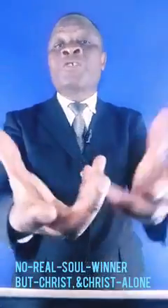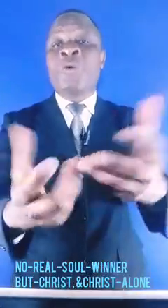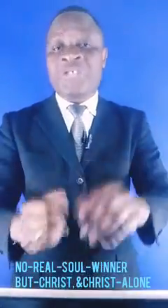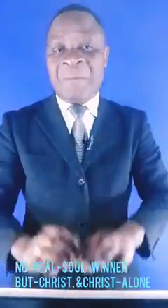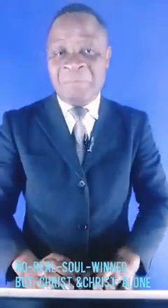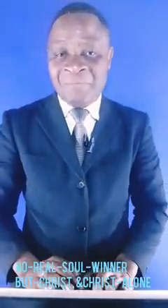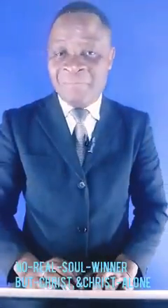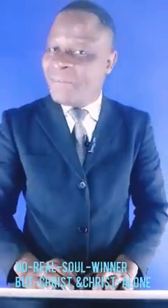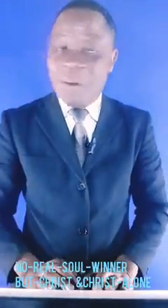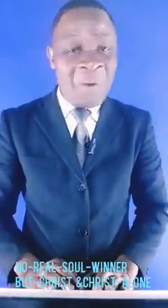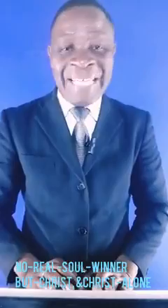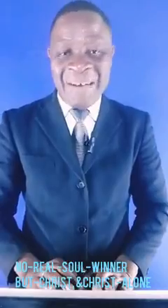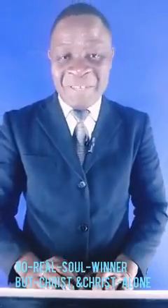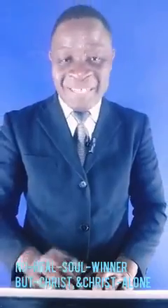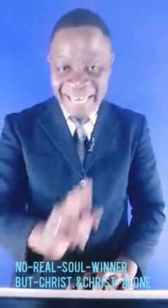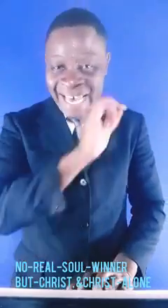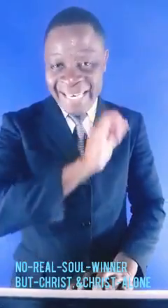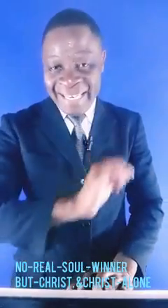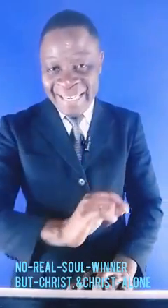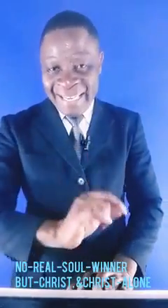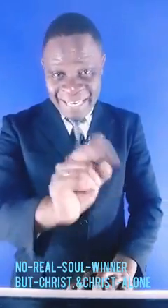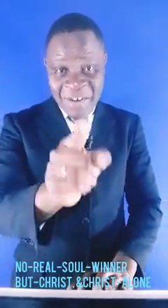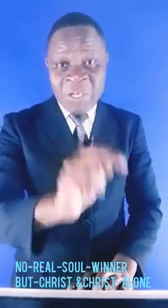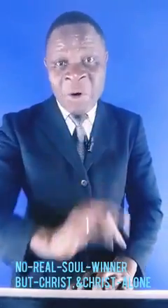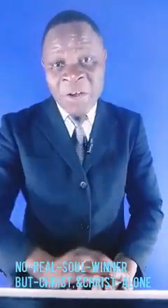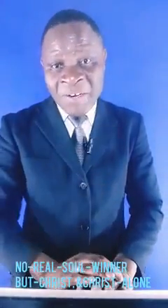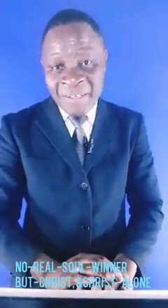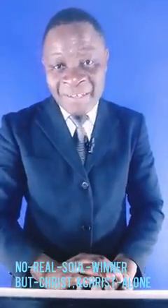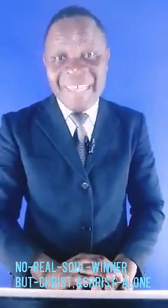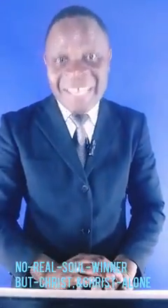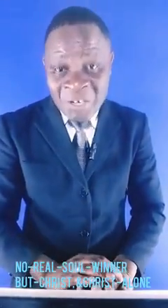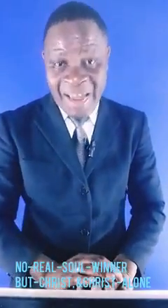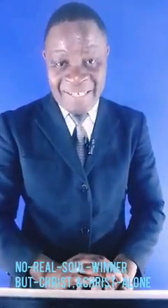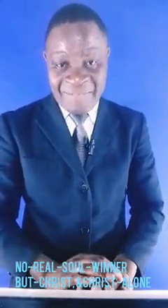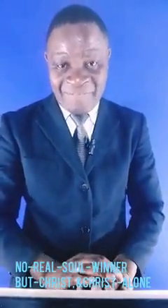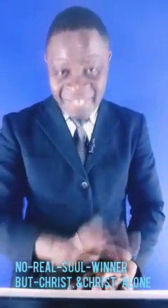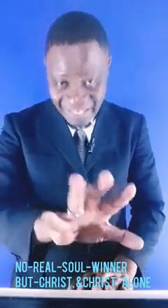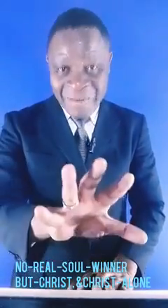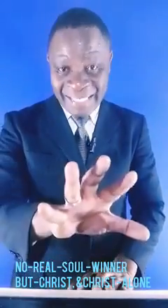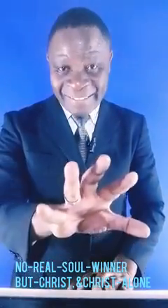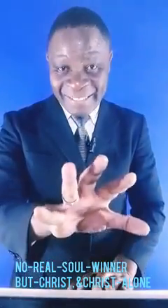draws them, nobody else can. The real soul winner is Christ. Stay blessed.